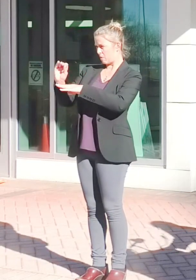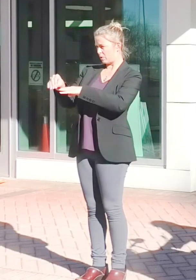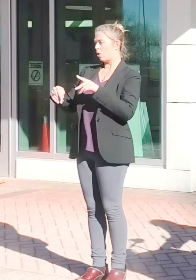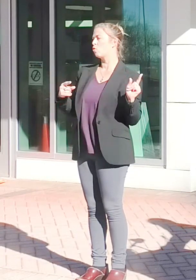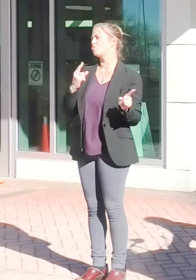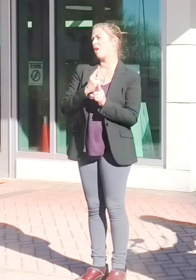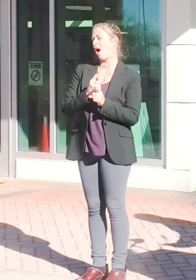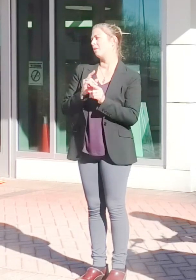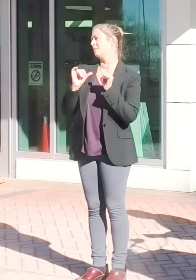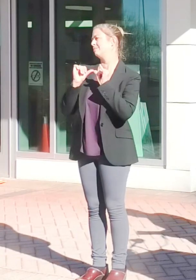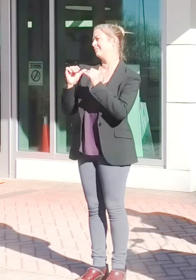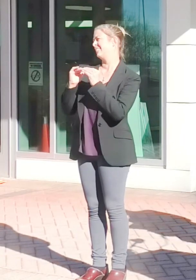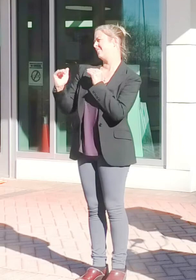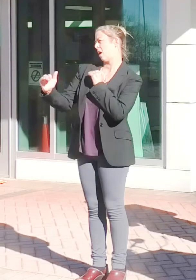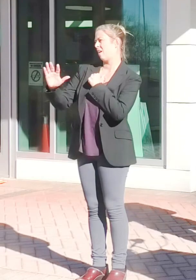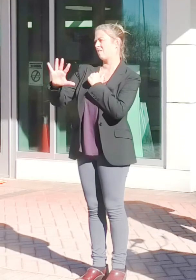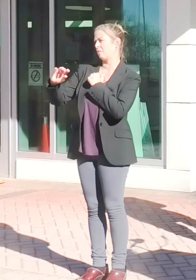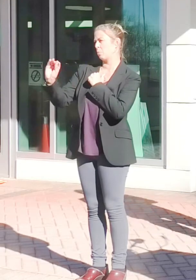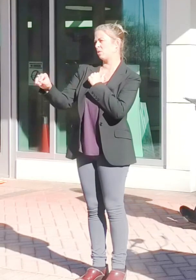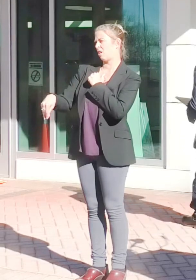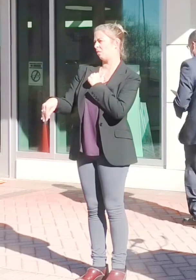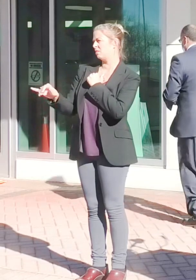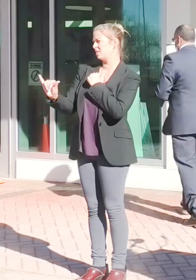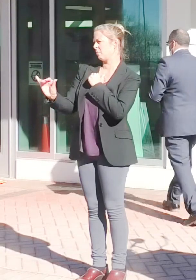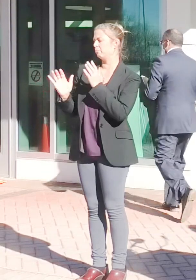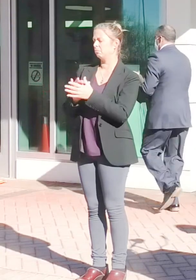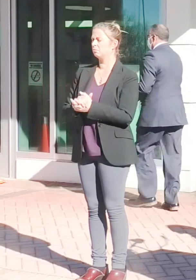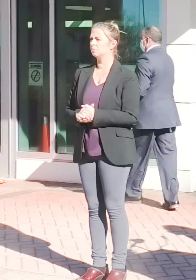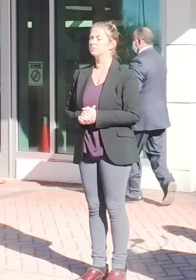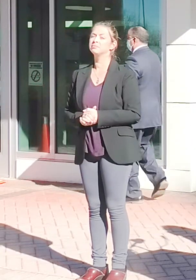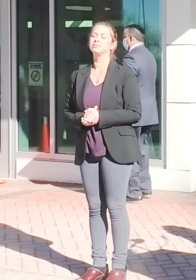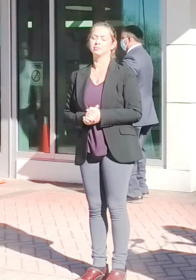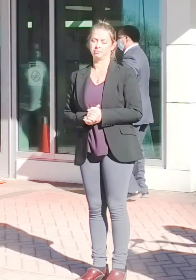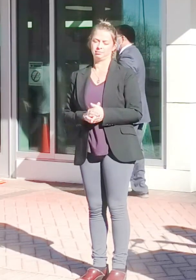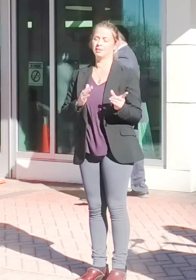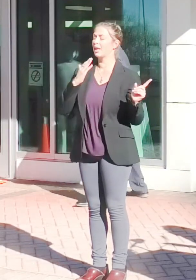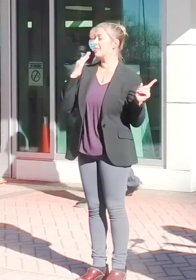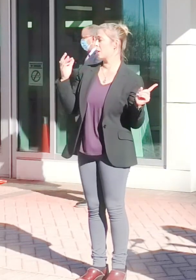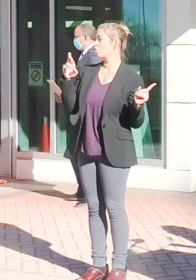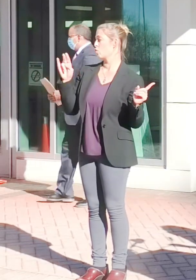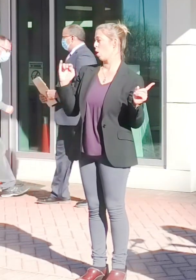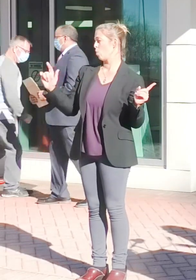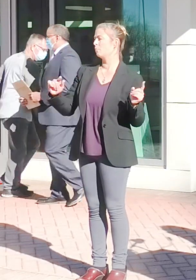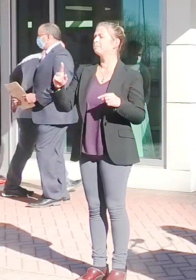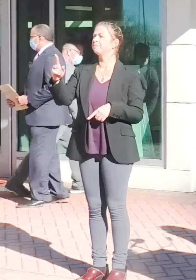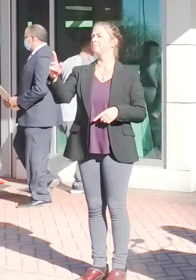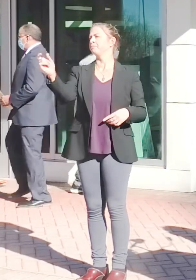you. Thanks. Thank you for that, Raul. Go ahead.